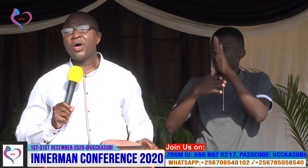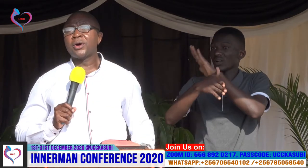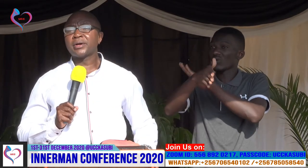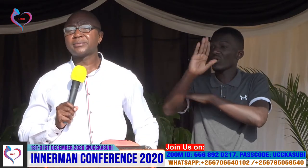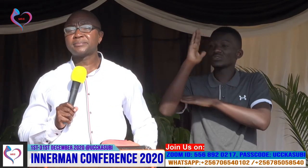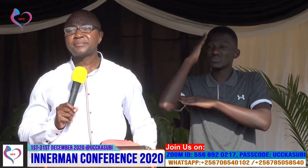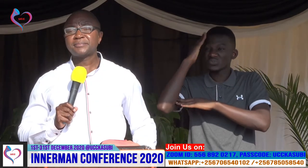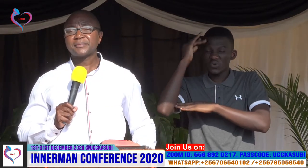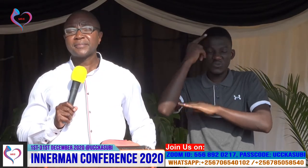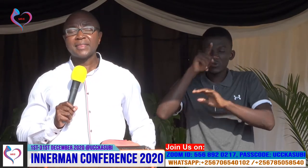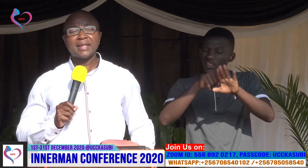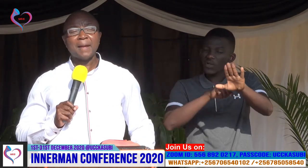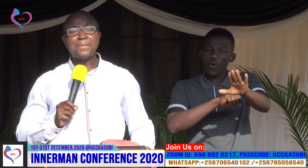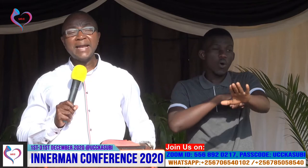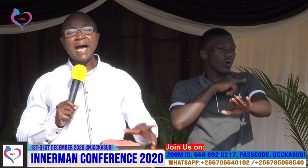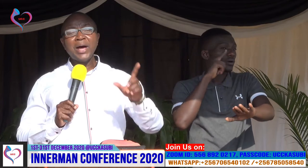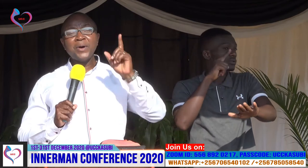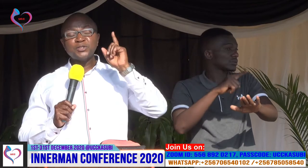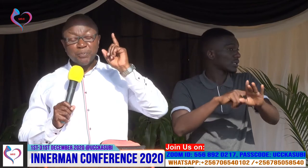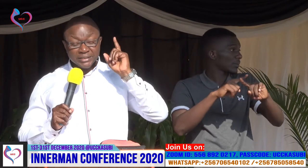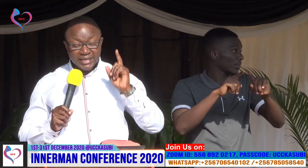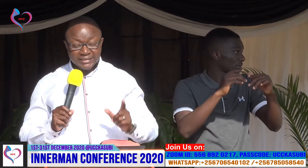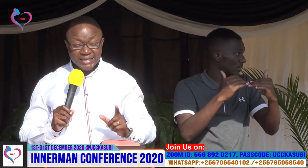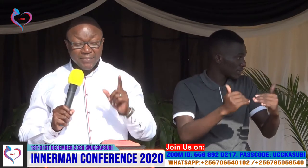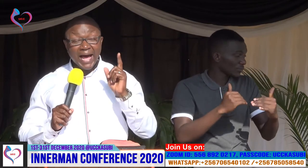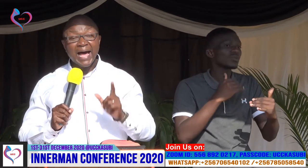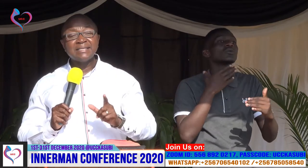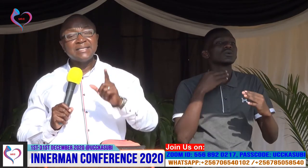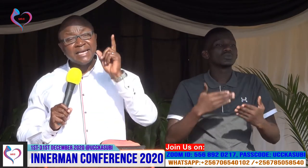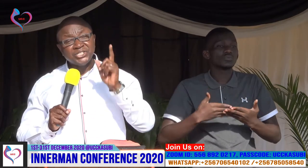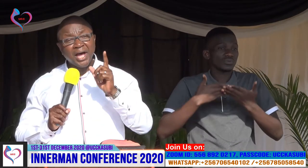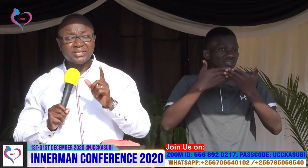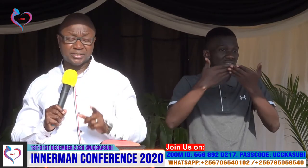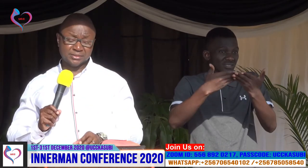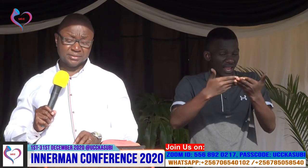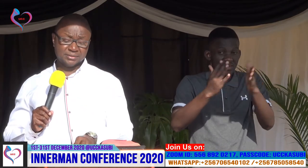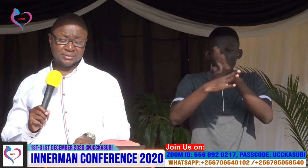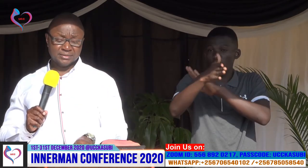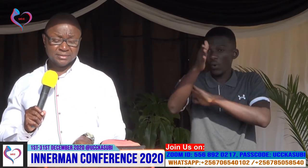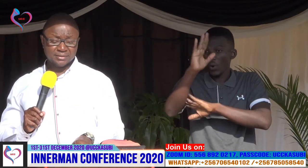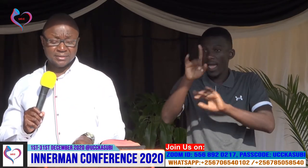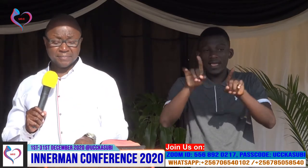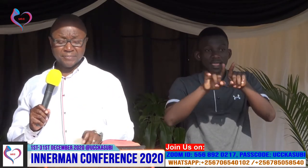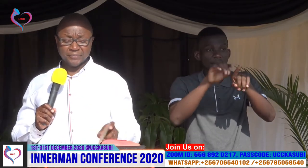for long, but now I want to present him as a judge.